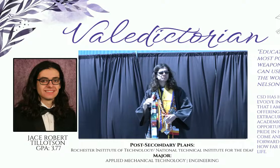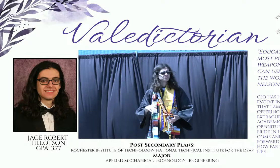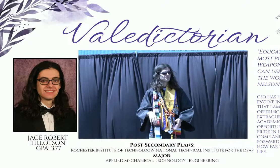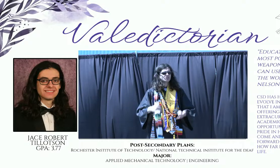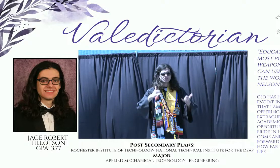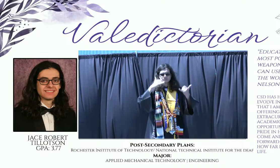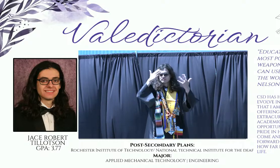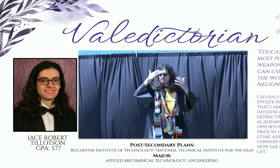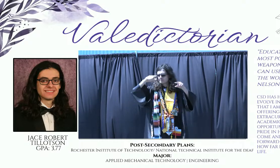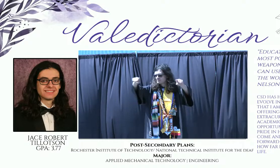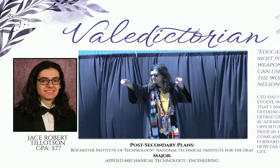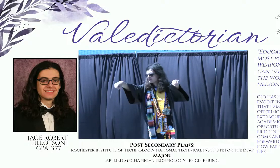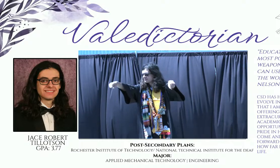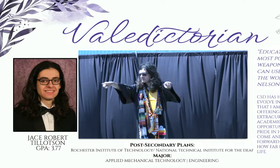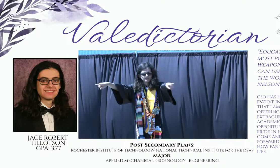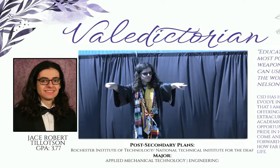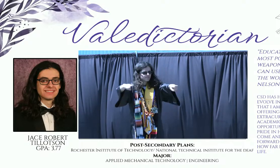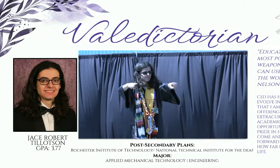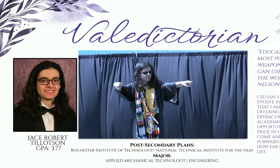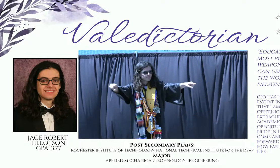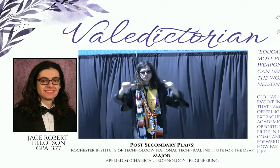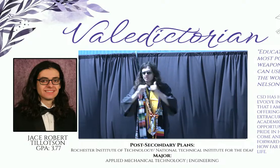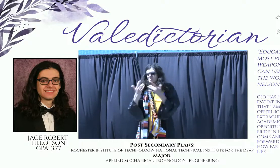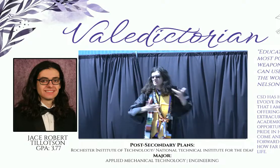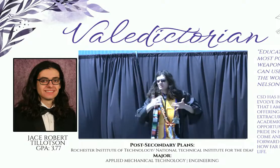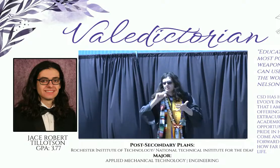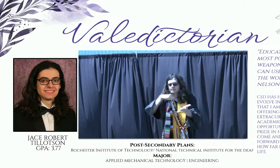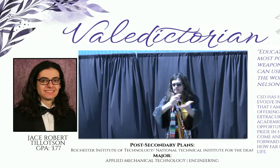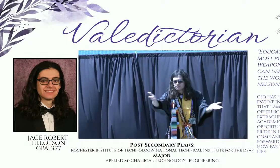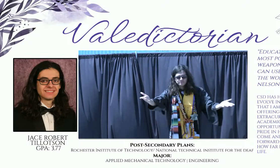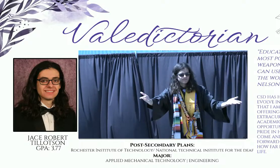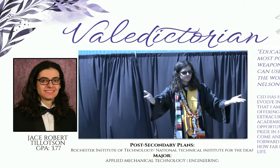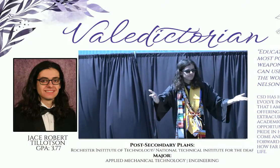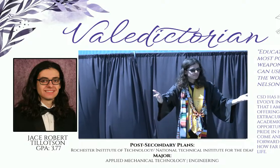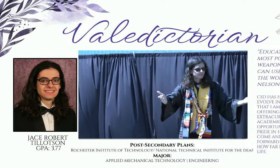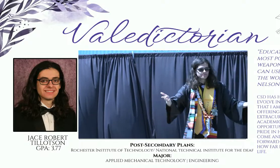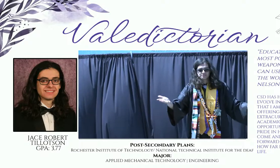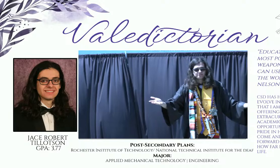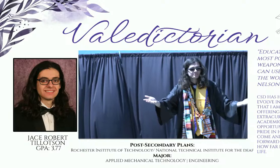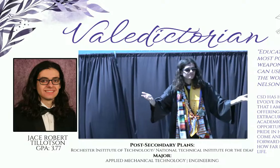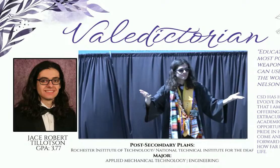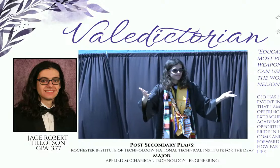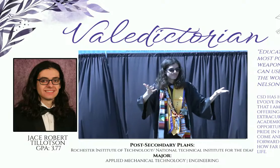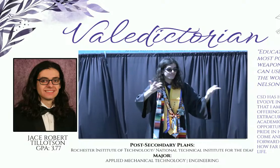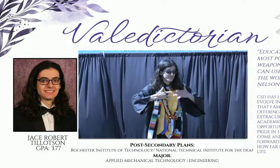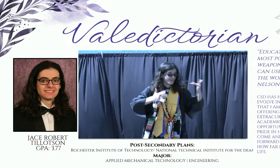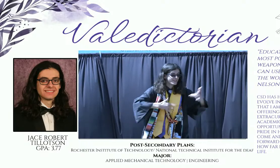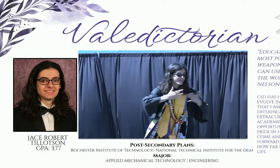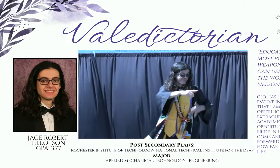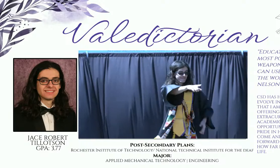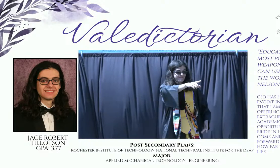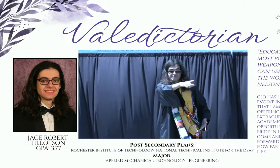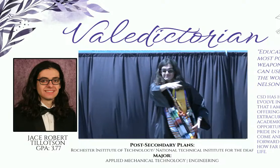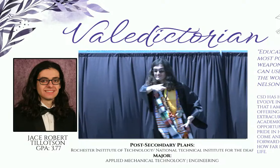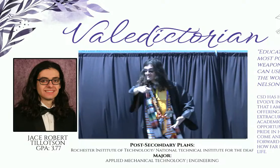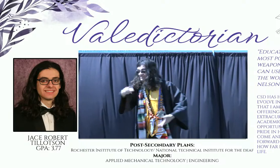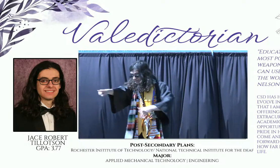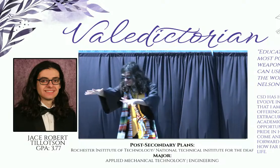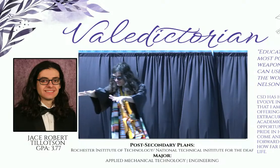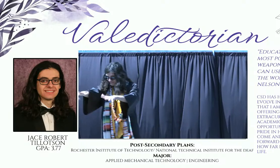And I came to CSDF when I joined ECE, and now I am standing here in front of you during